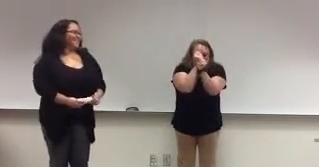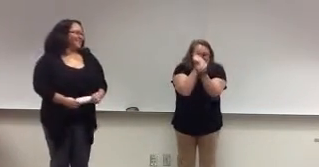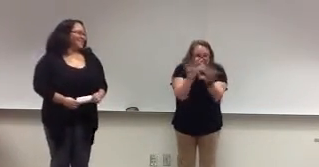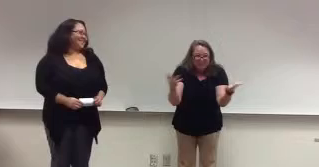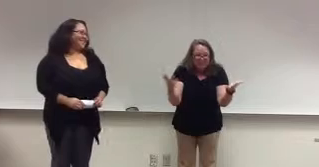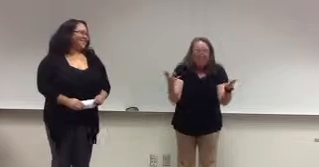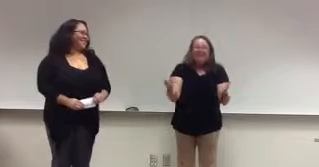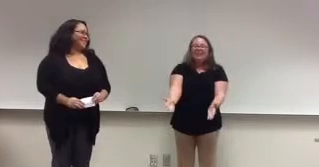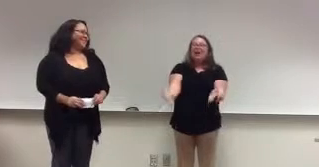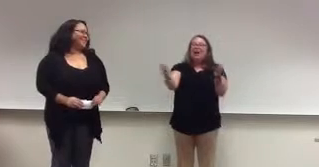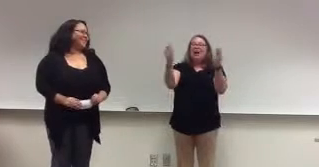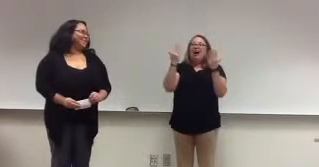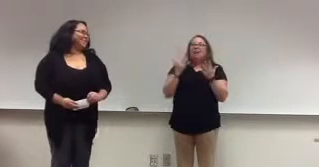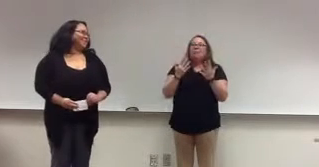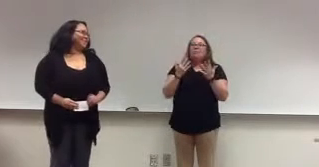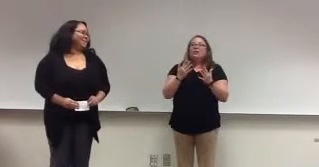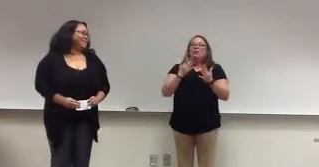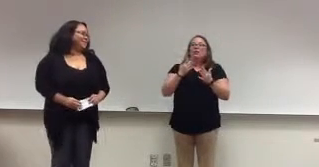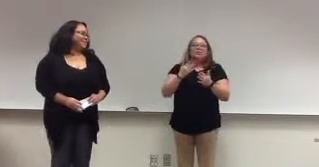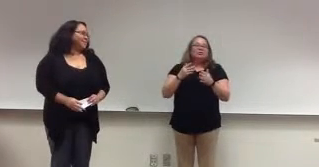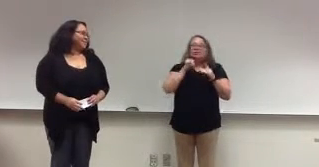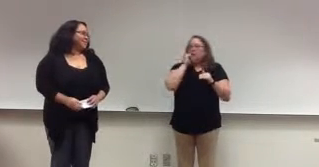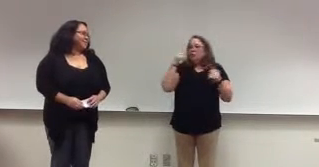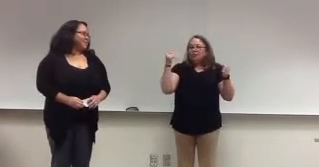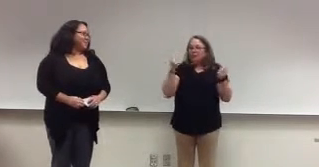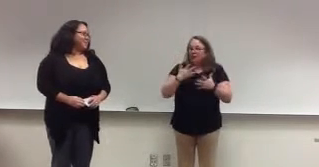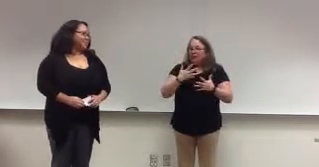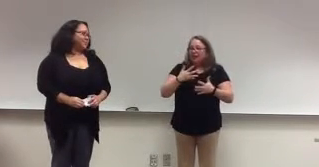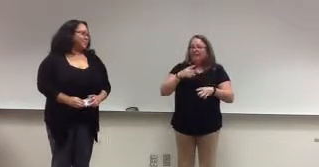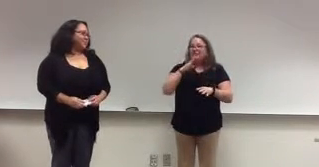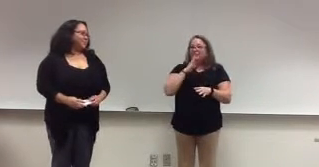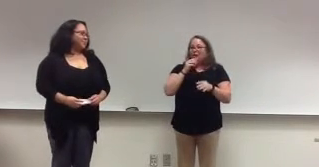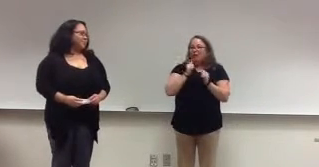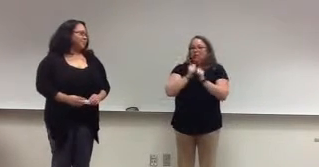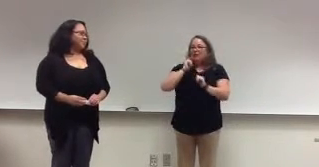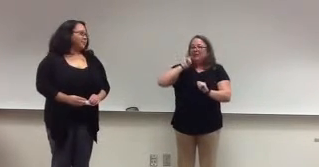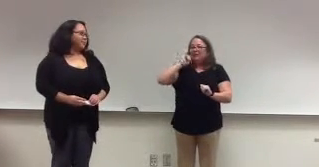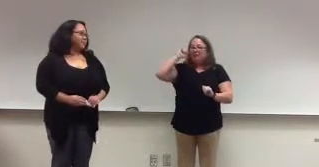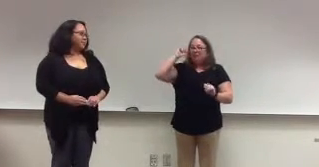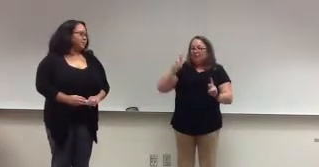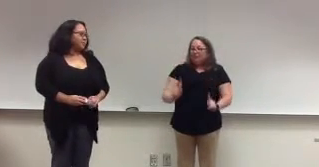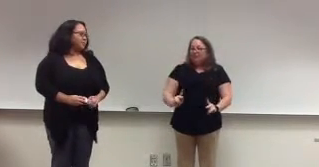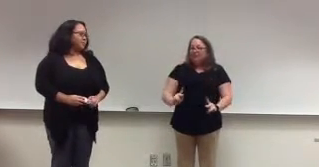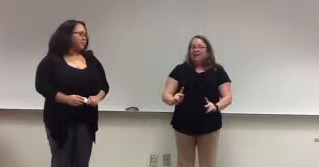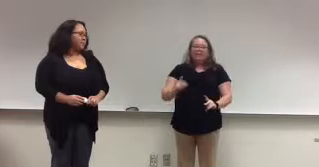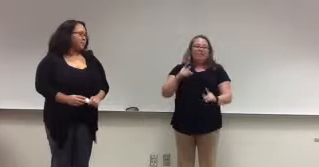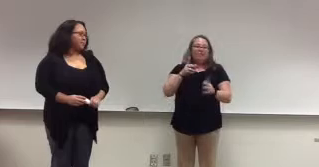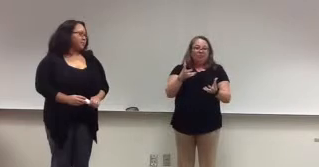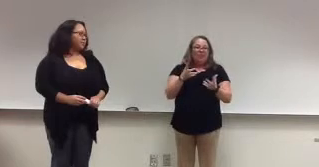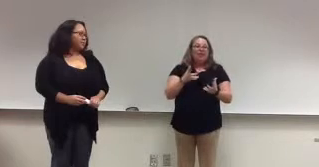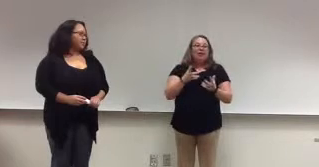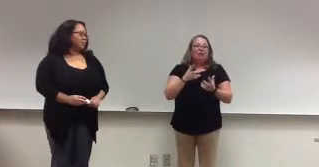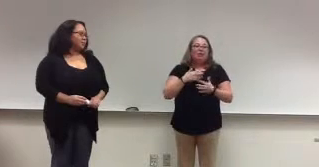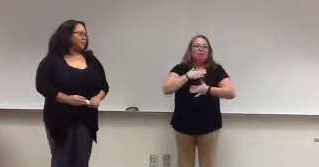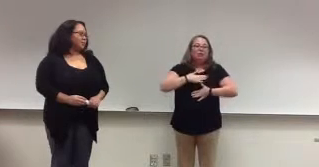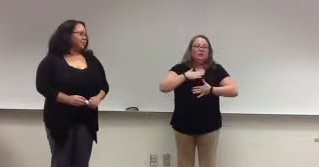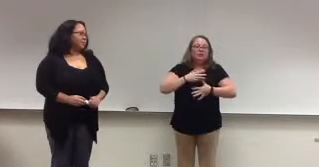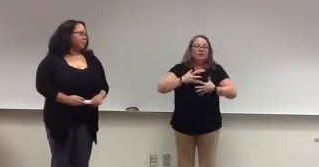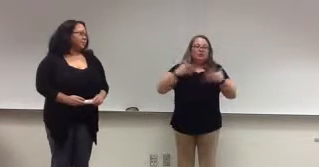summarize everything, don't be afraid to talk with a deaf person. They are going to appreciate it so